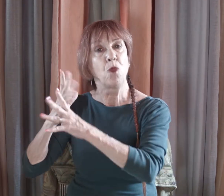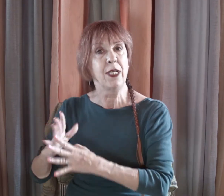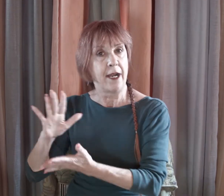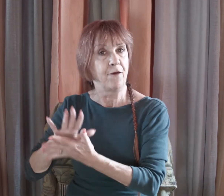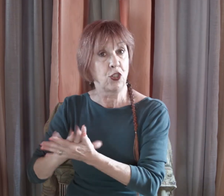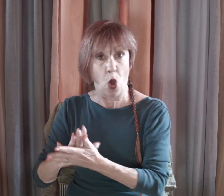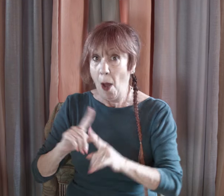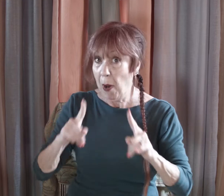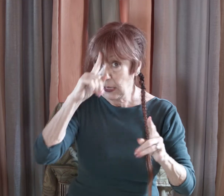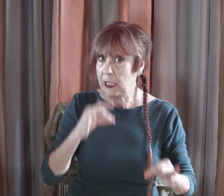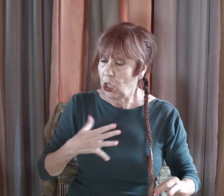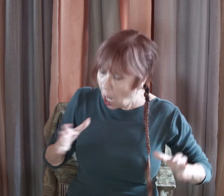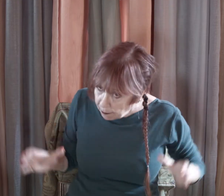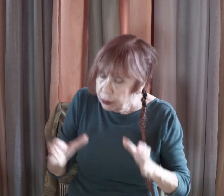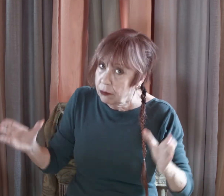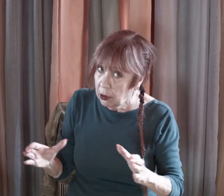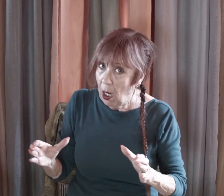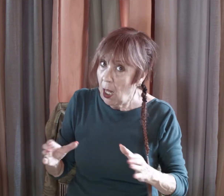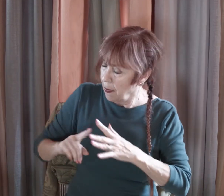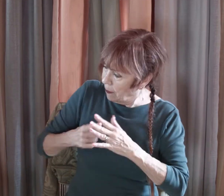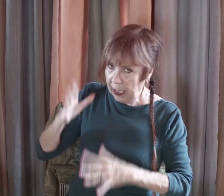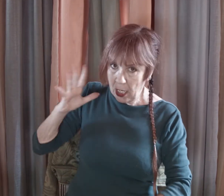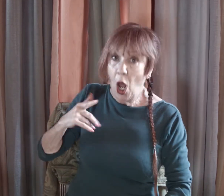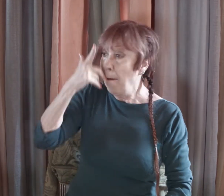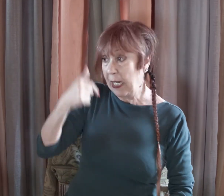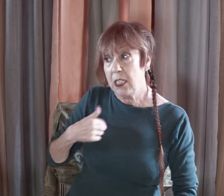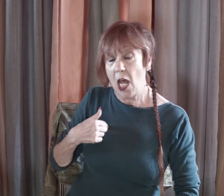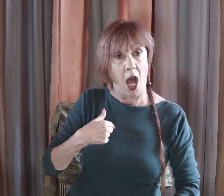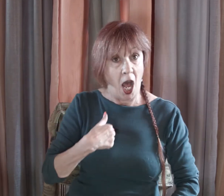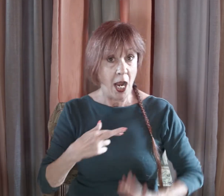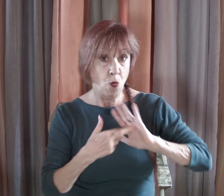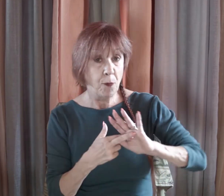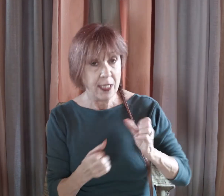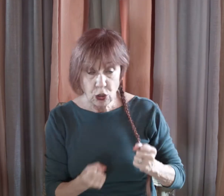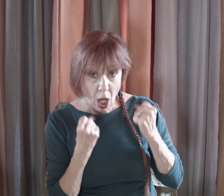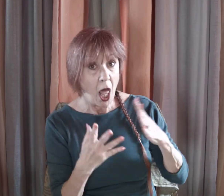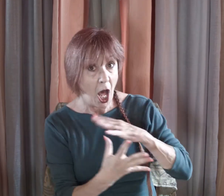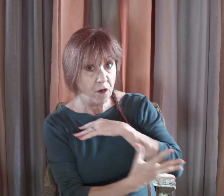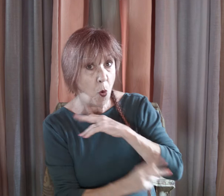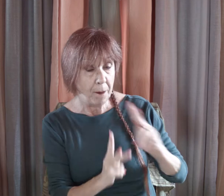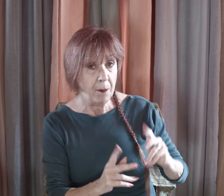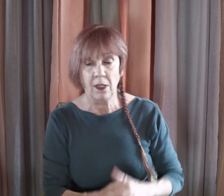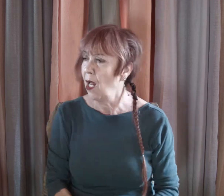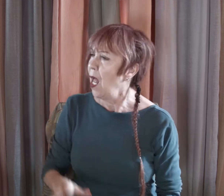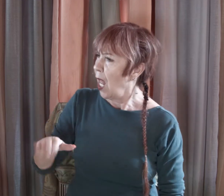it was a decision that I pushed for very early on. I represent an awful lot of poor people. I know. Was it